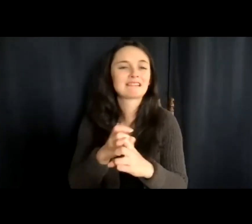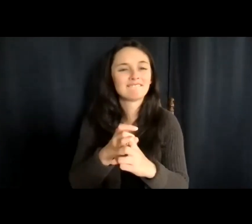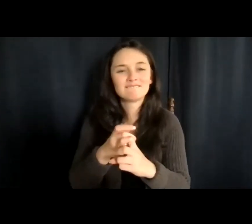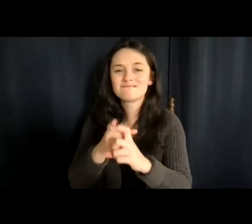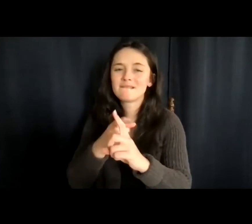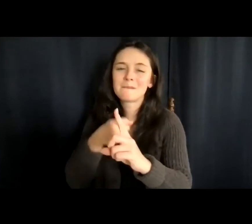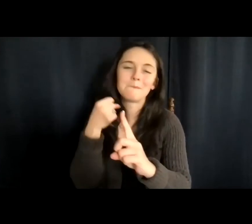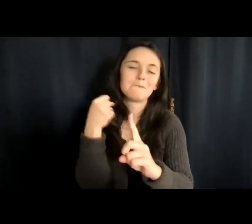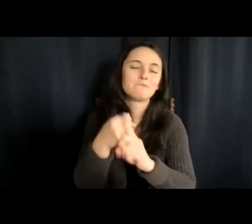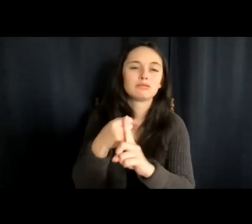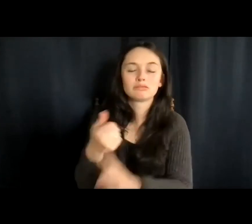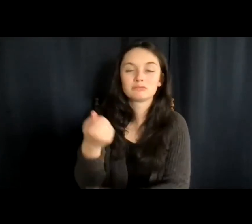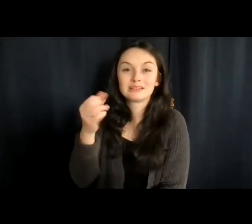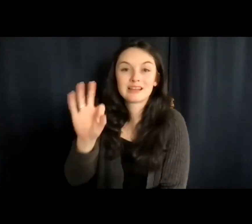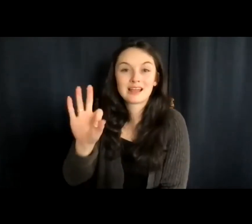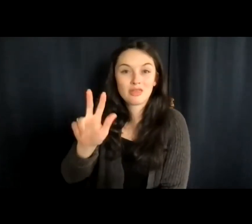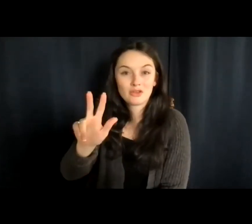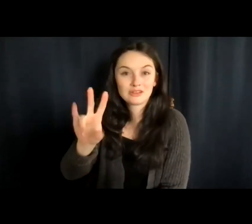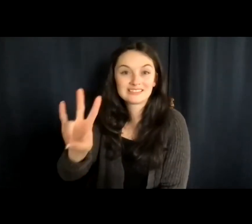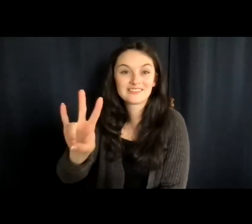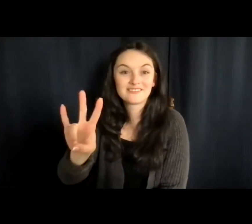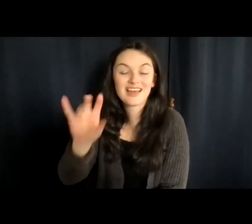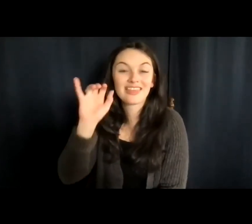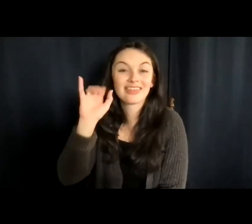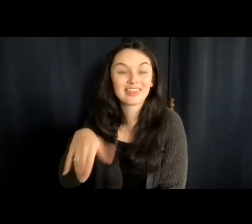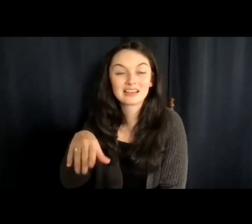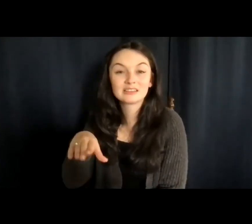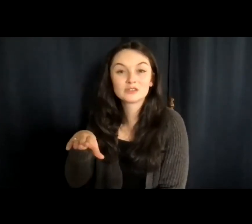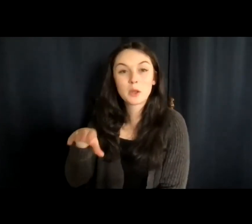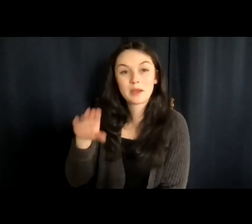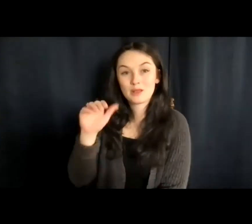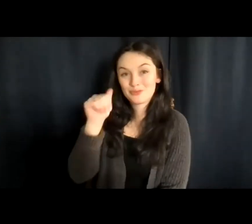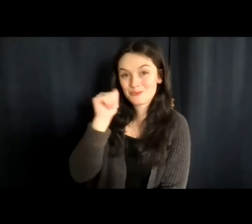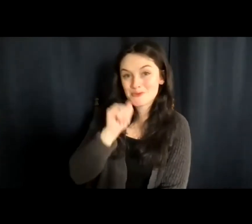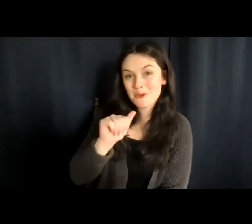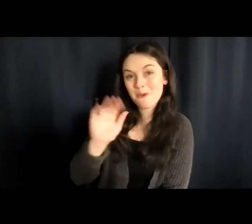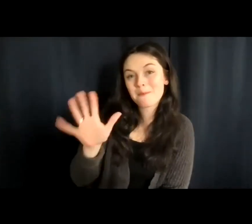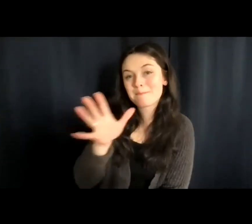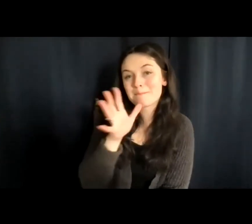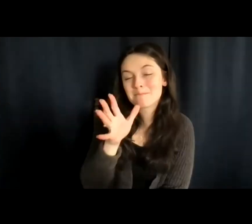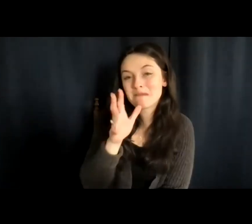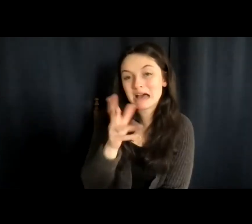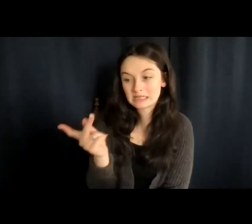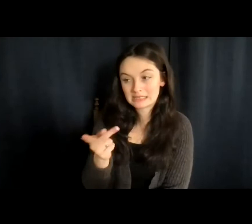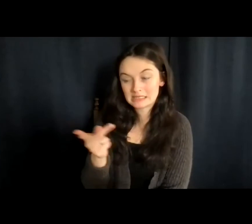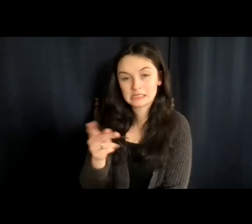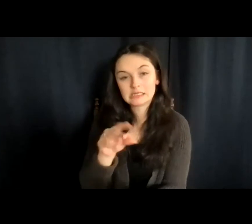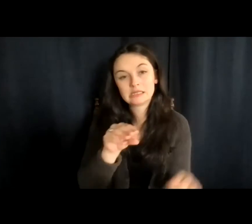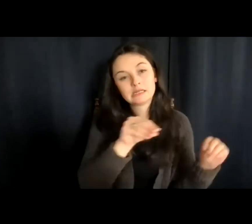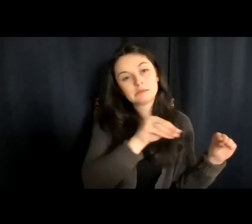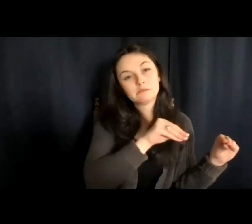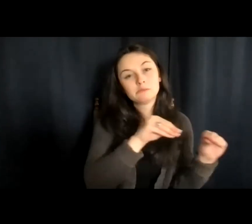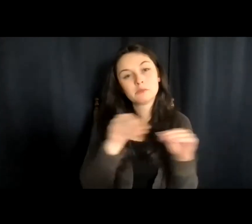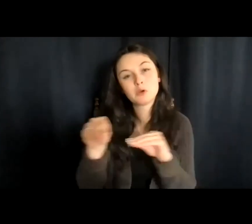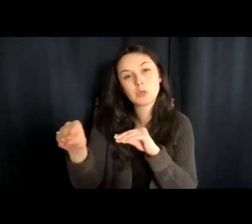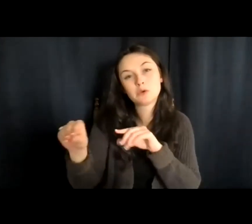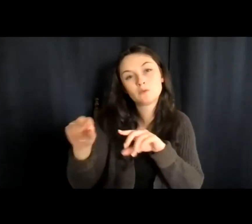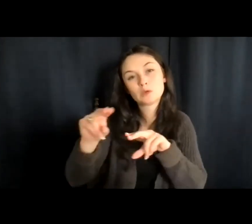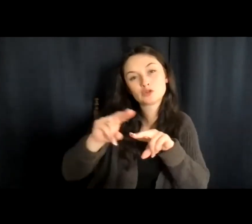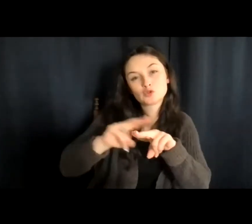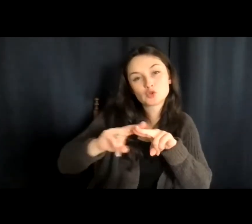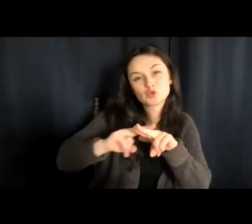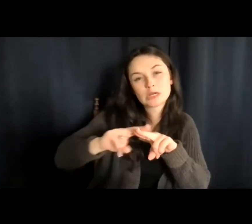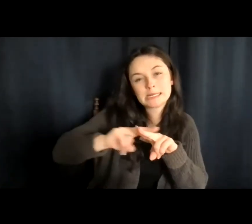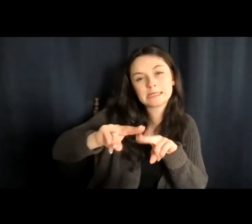1937. That's when Melba and her mother moved to Los Angeles. The long train ride took them 5